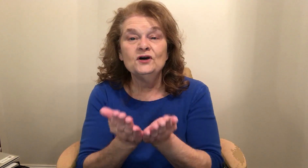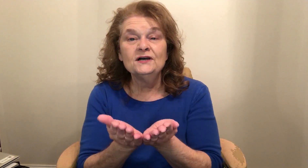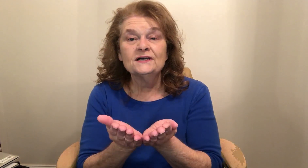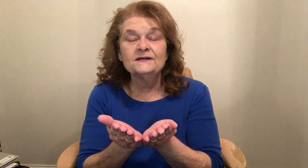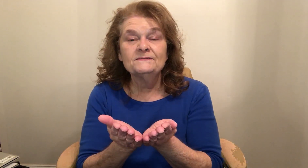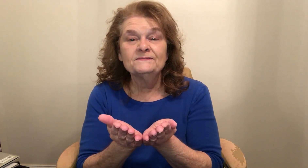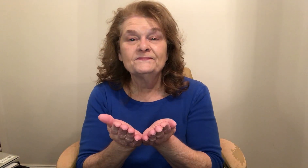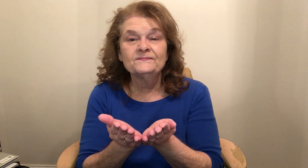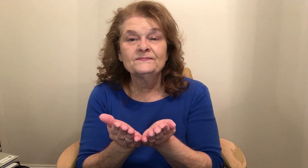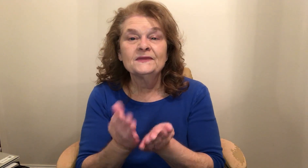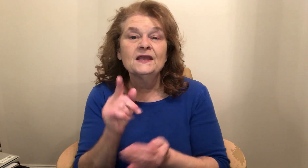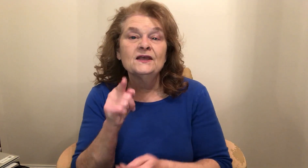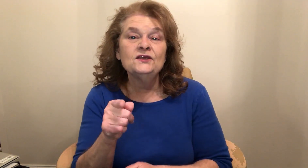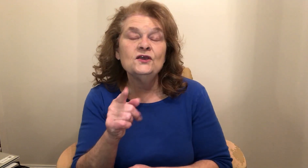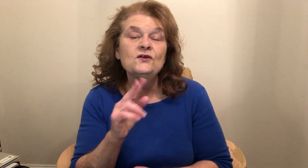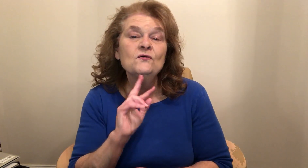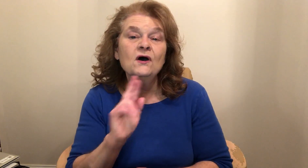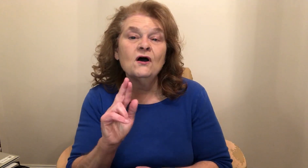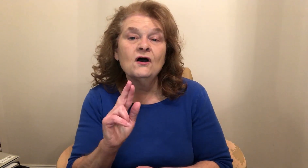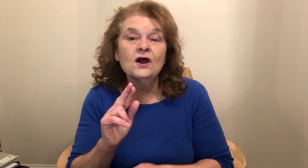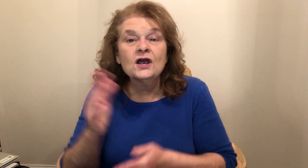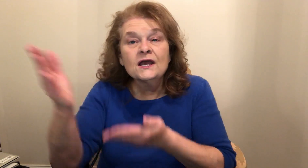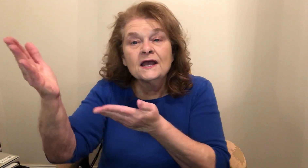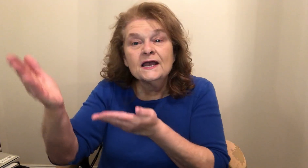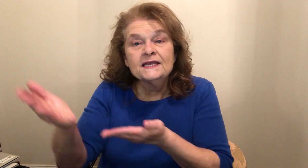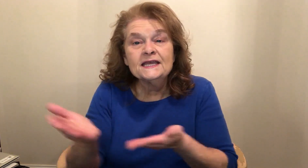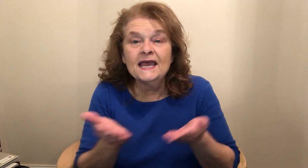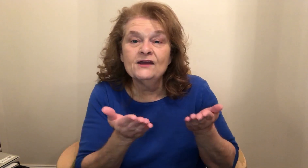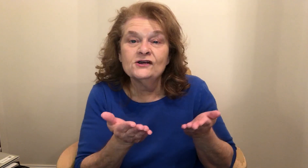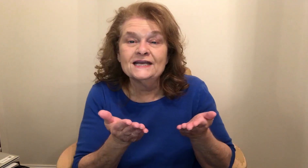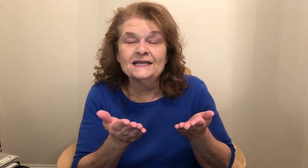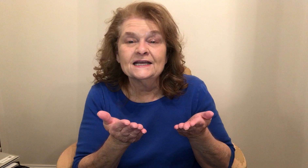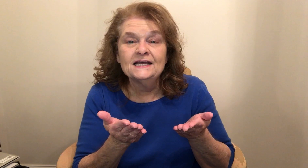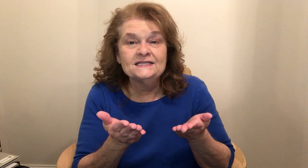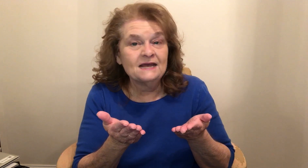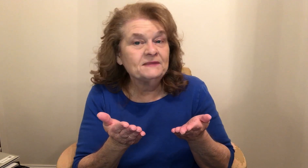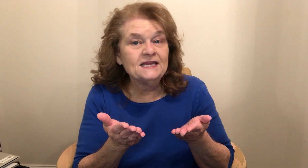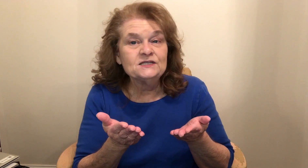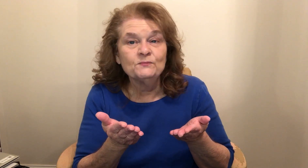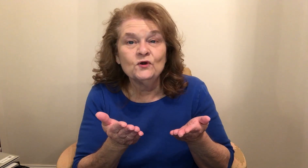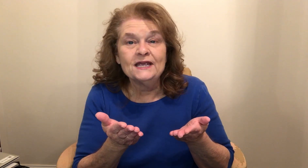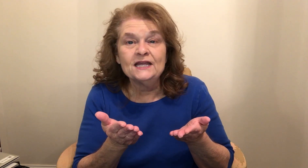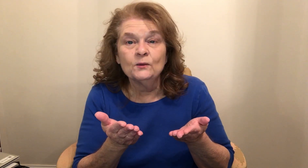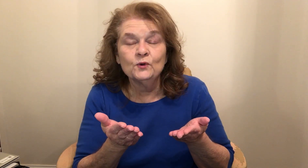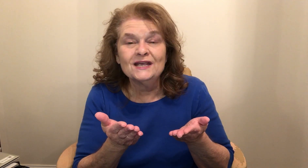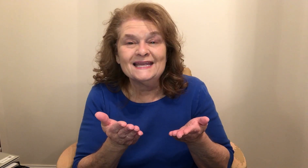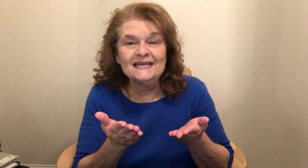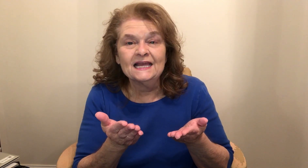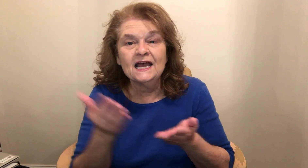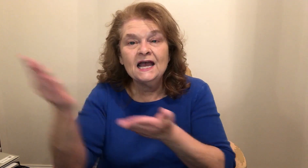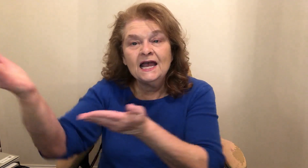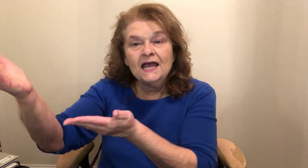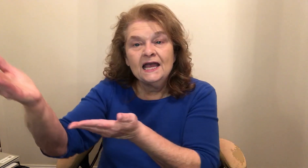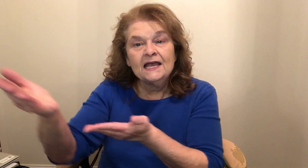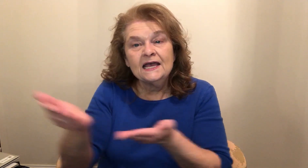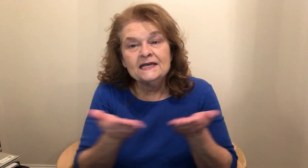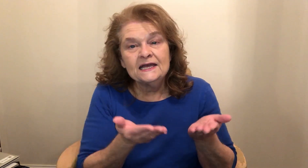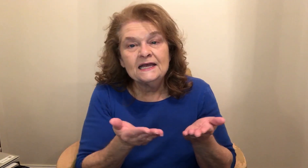book you are carrying. Same thing as bring or bringing. It's